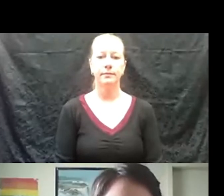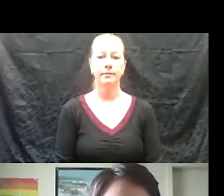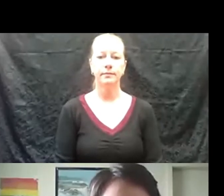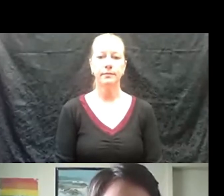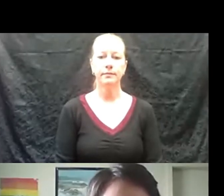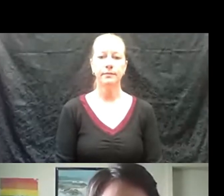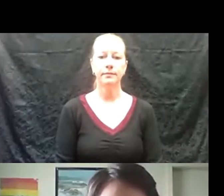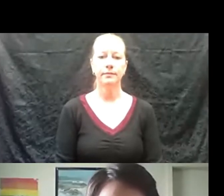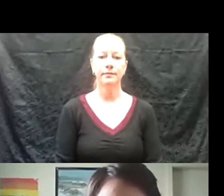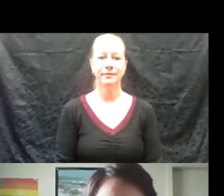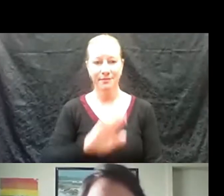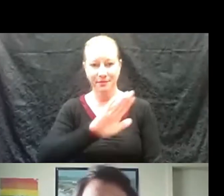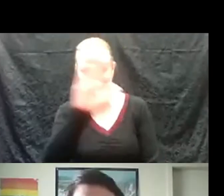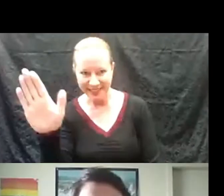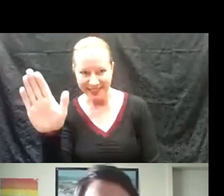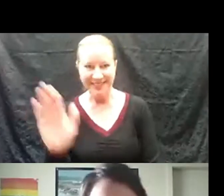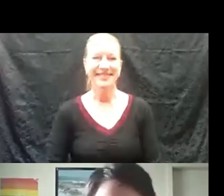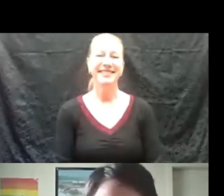Hola, Juliana, tudo bem?